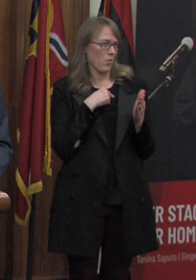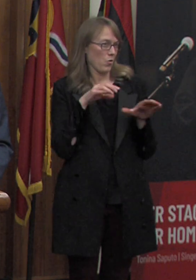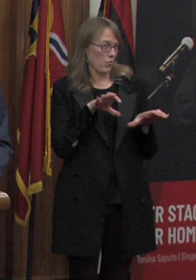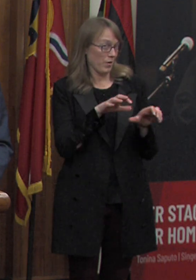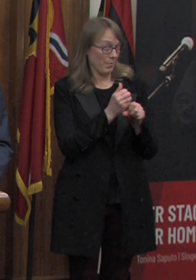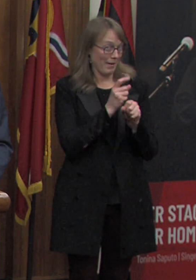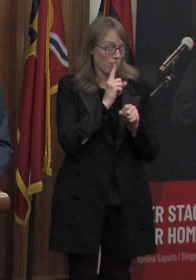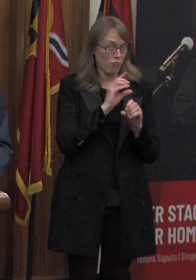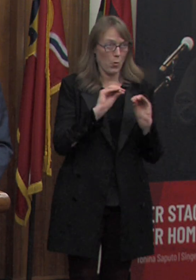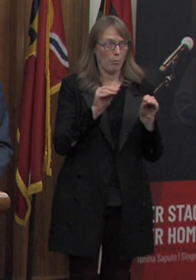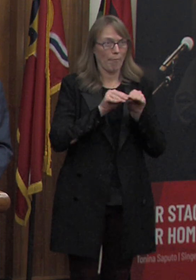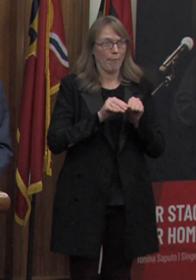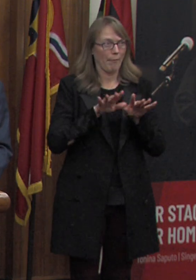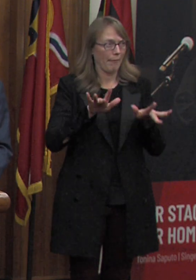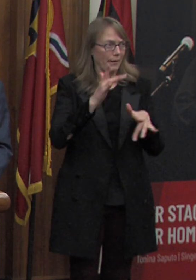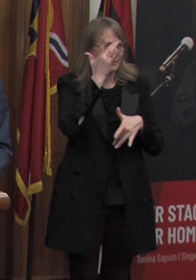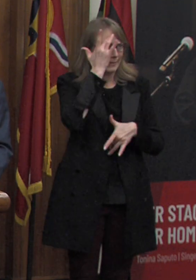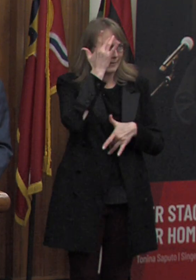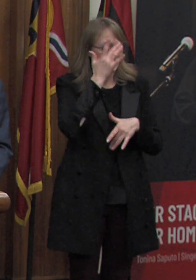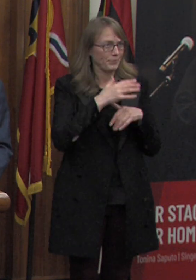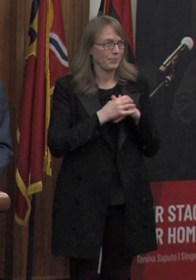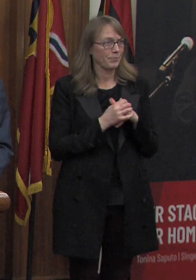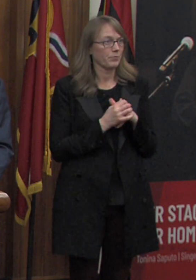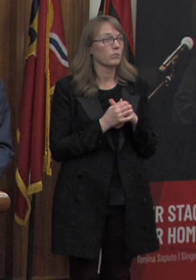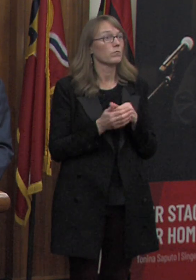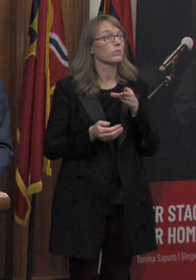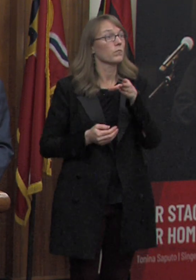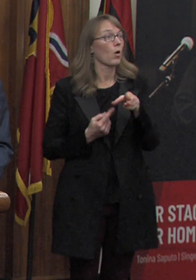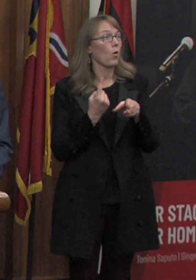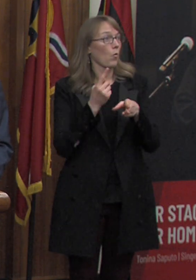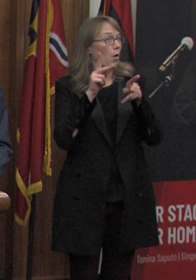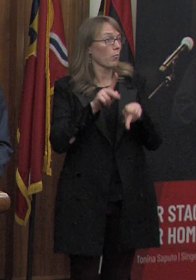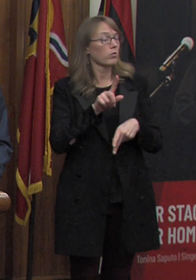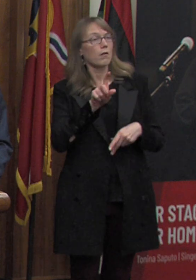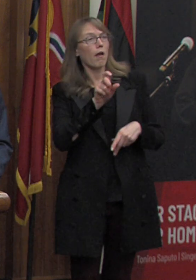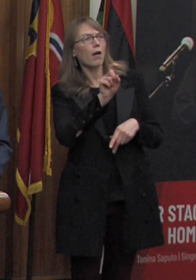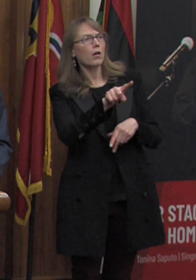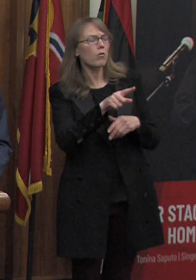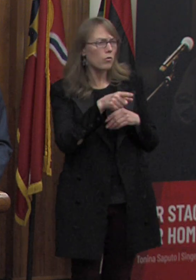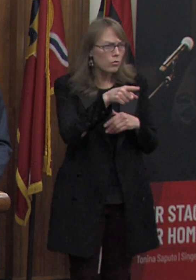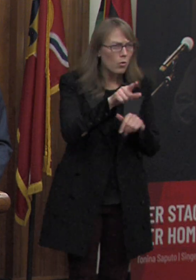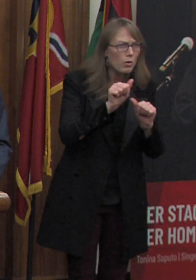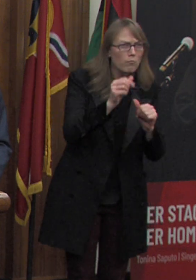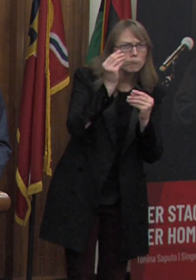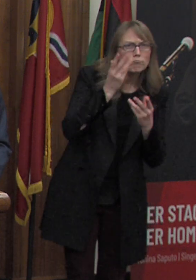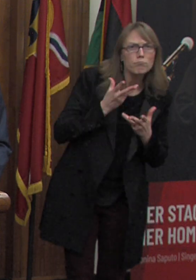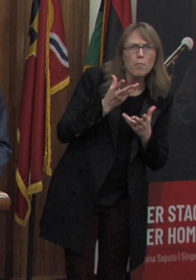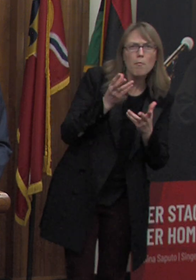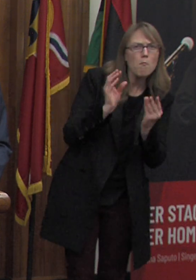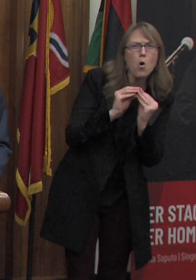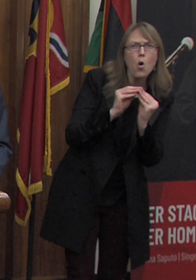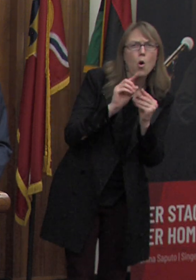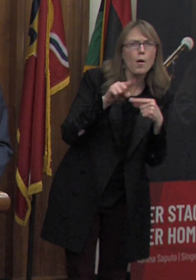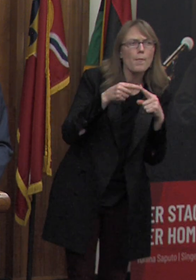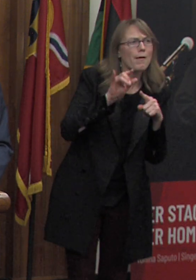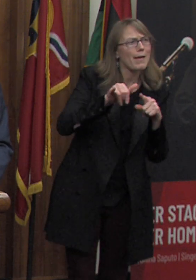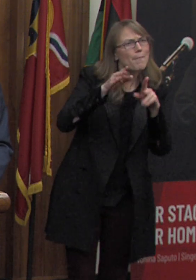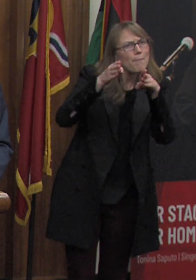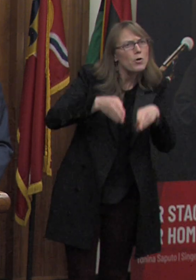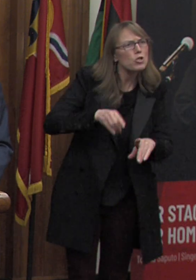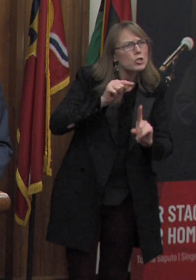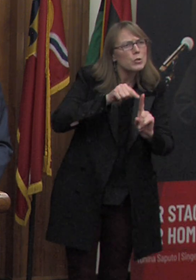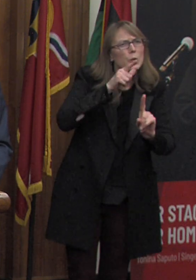that, we'll be happy to take questions. Can you provide any more information about the individual? We've received information today that